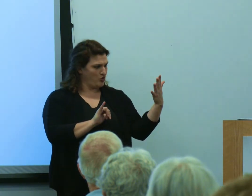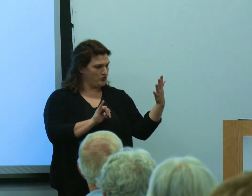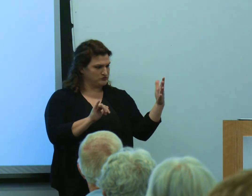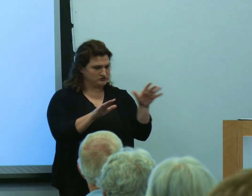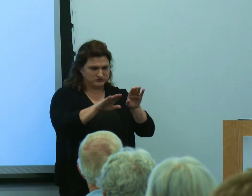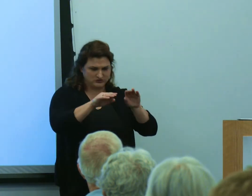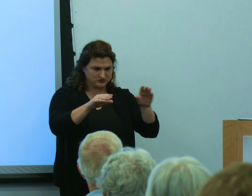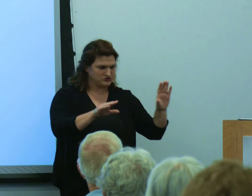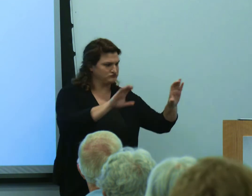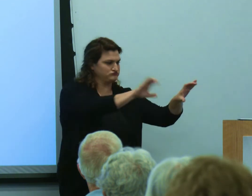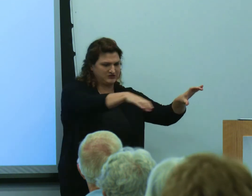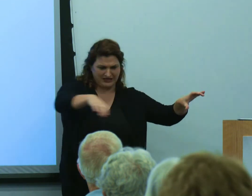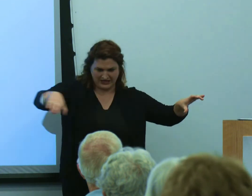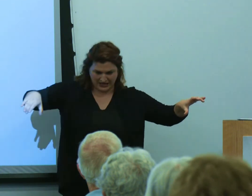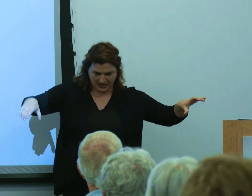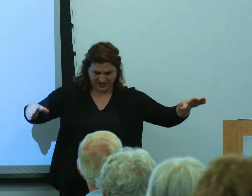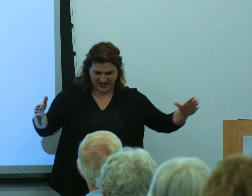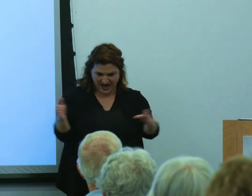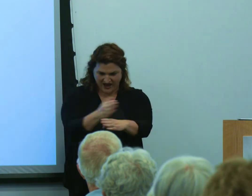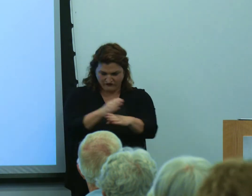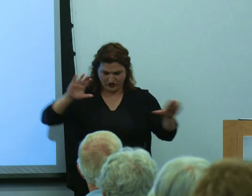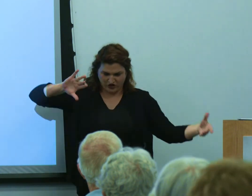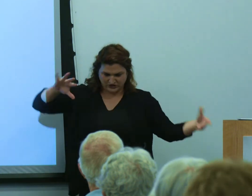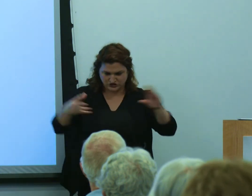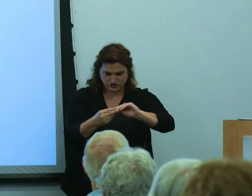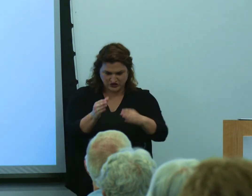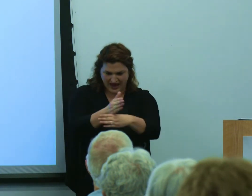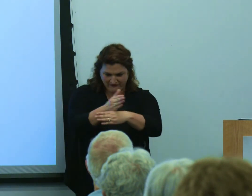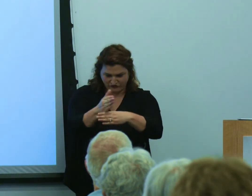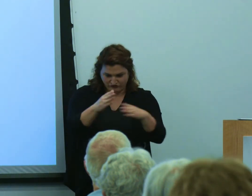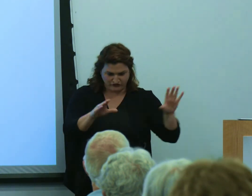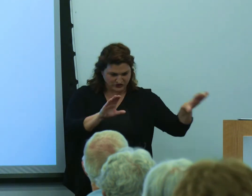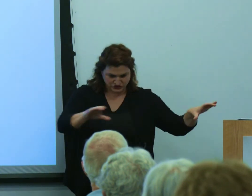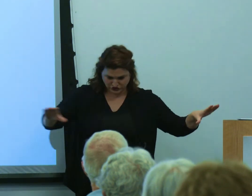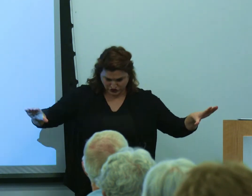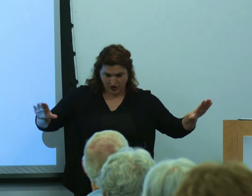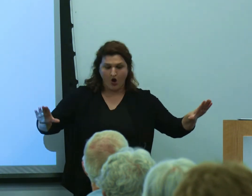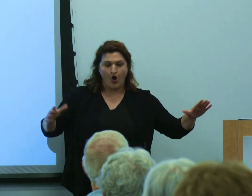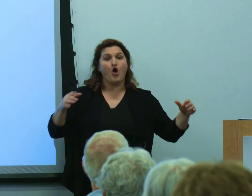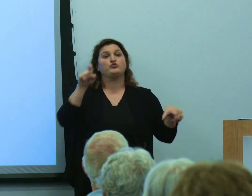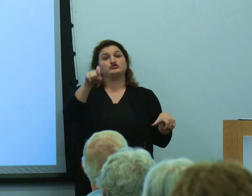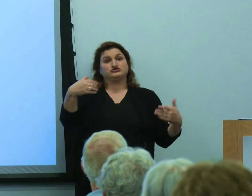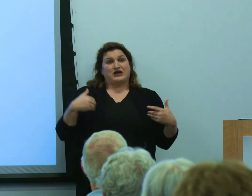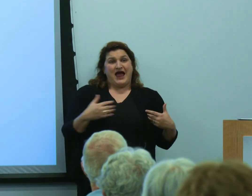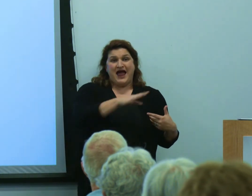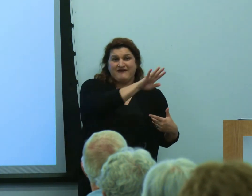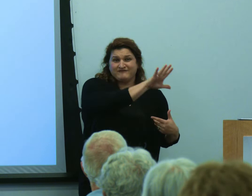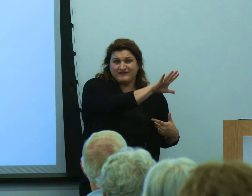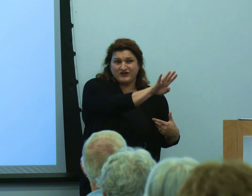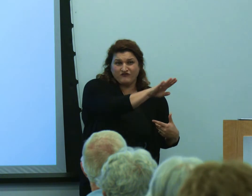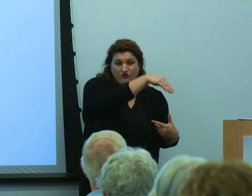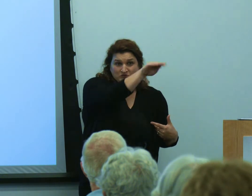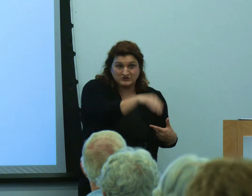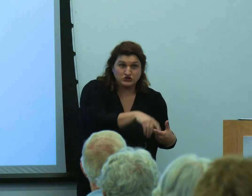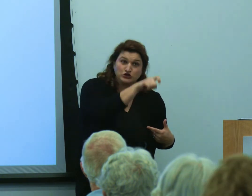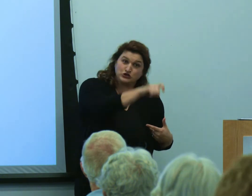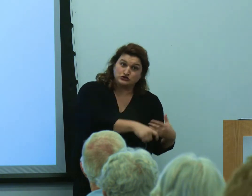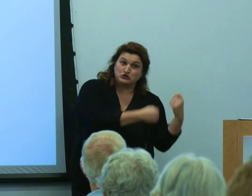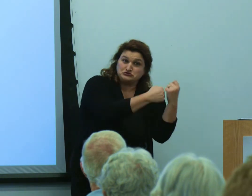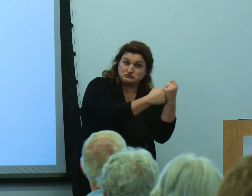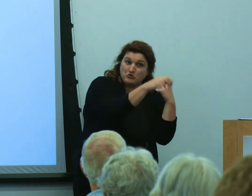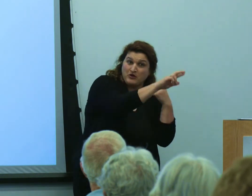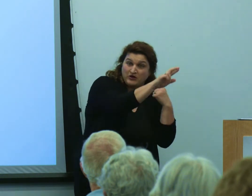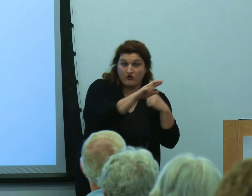together, average them all out, and you can see that we should have, you know, 54% of those districts should favor